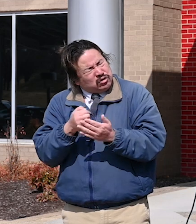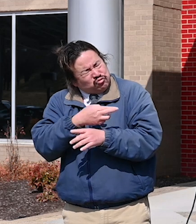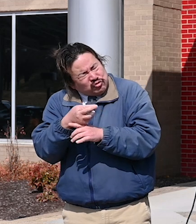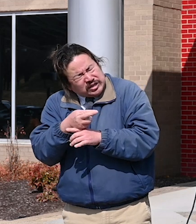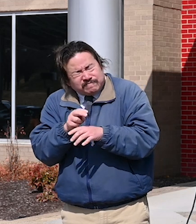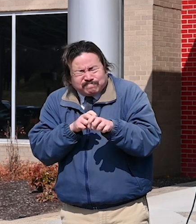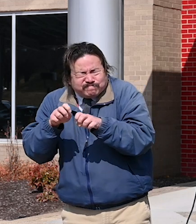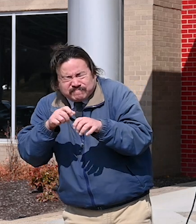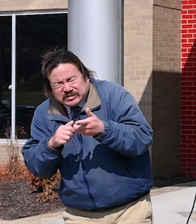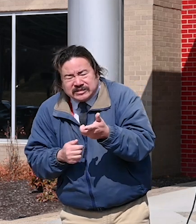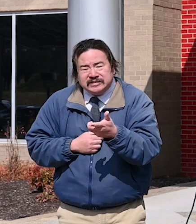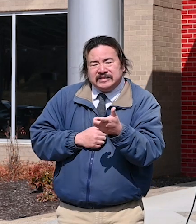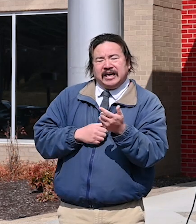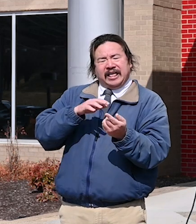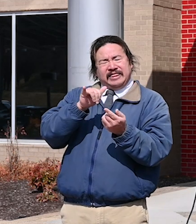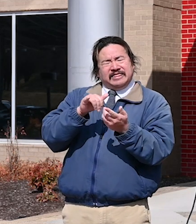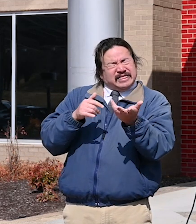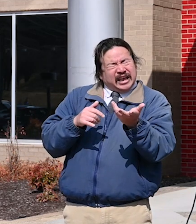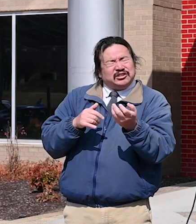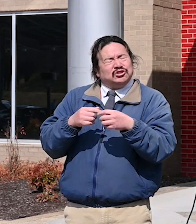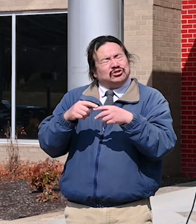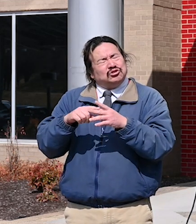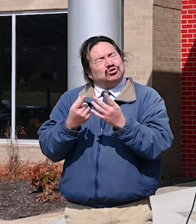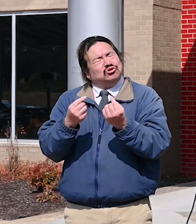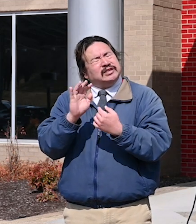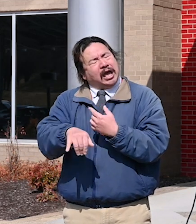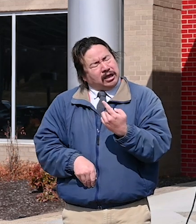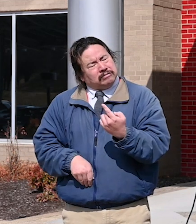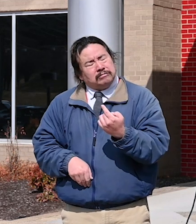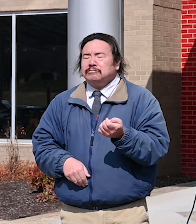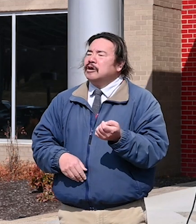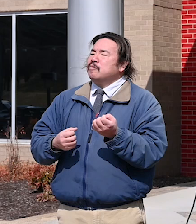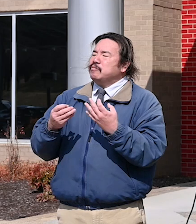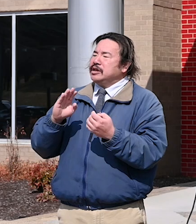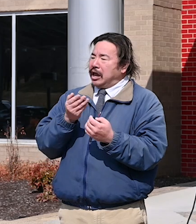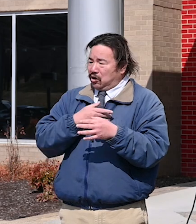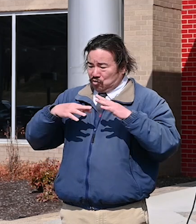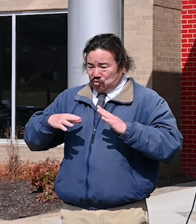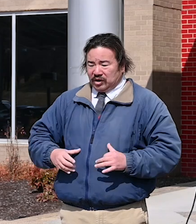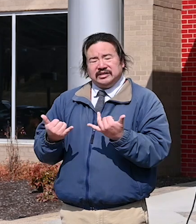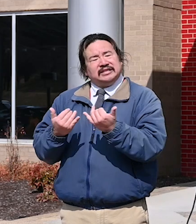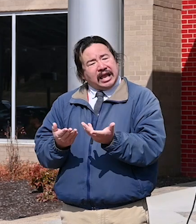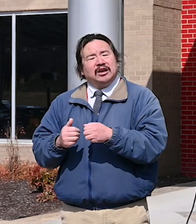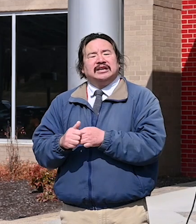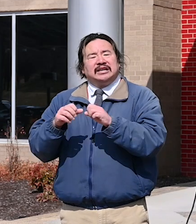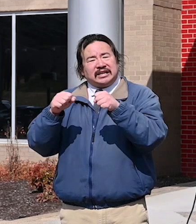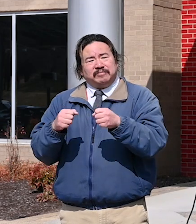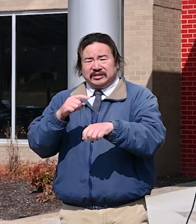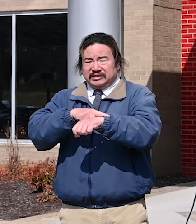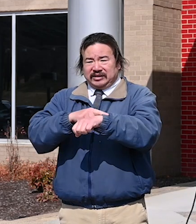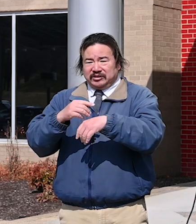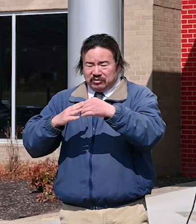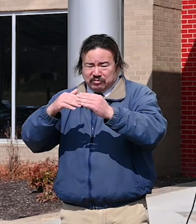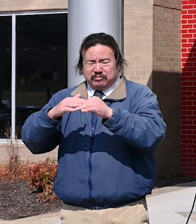support navigating the entrepreneurial landscape of opportunity. For many of our residents, now can be the time to